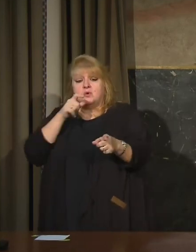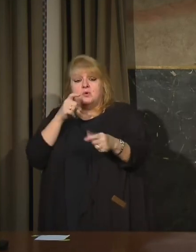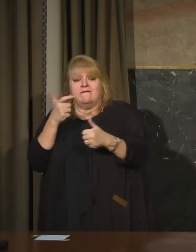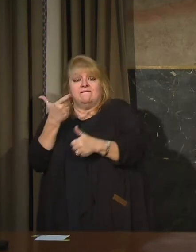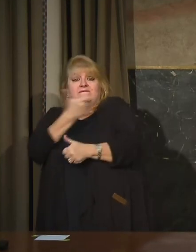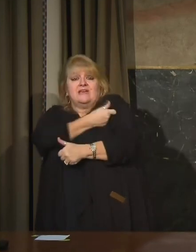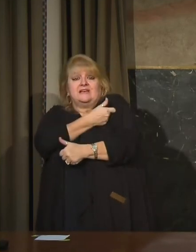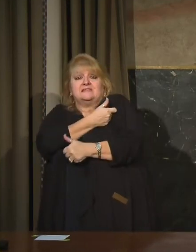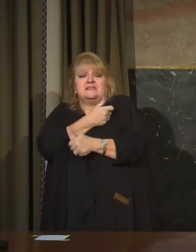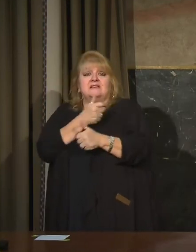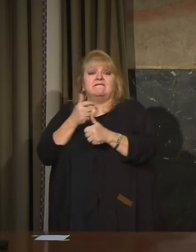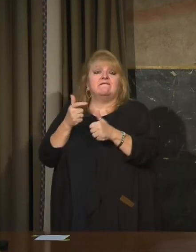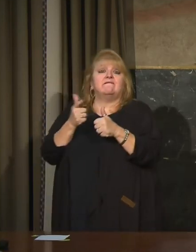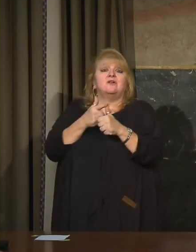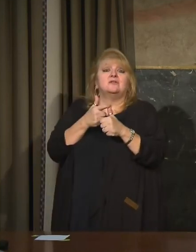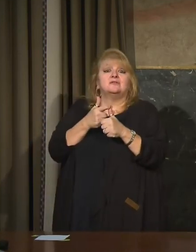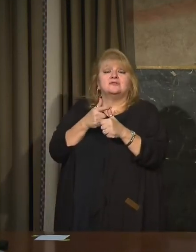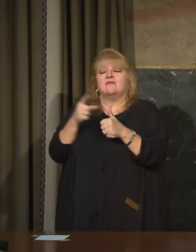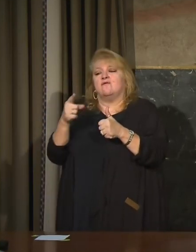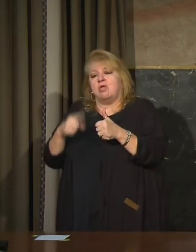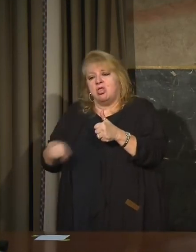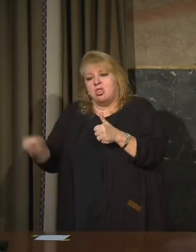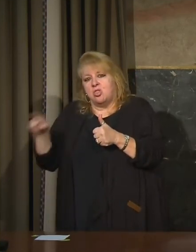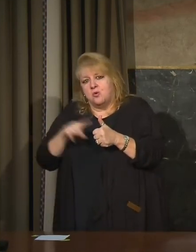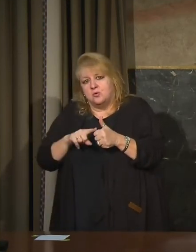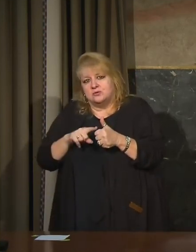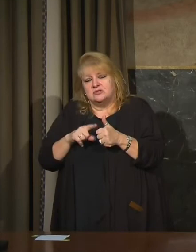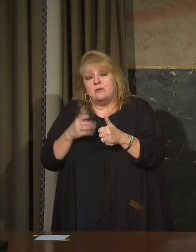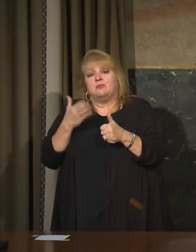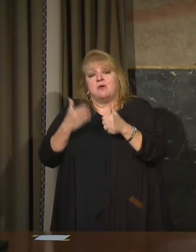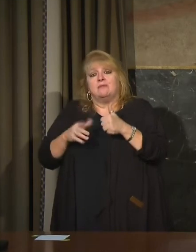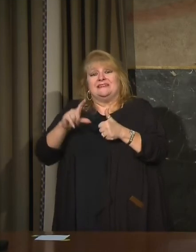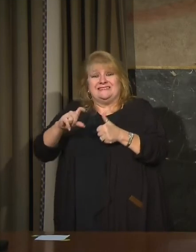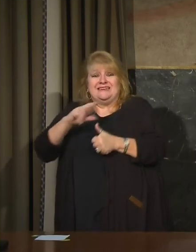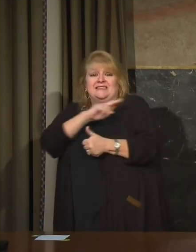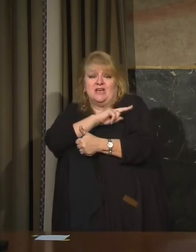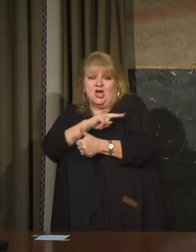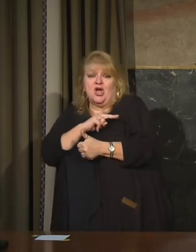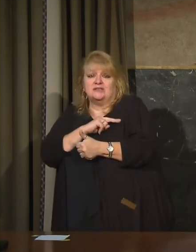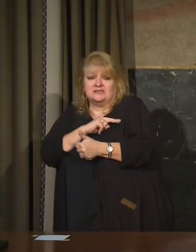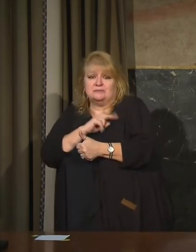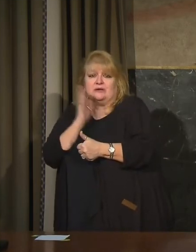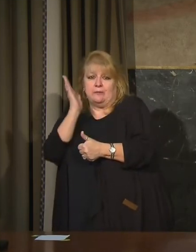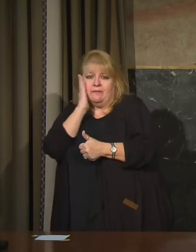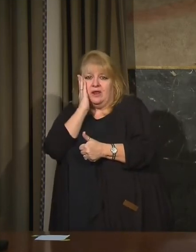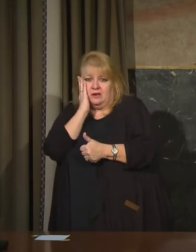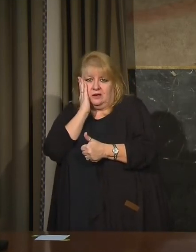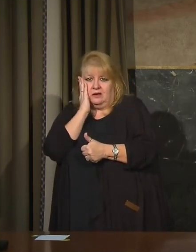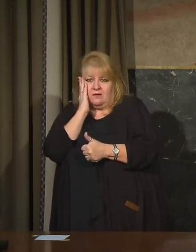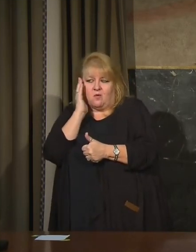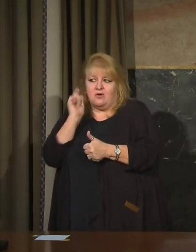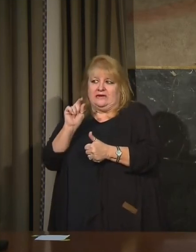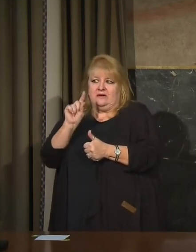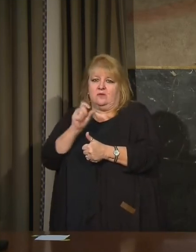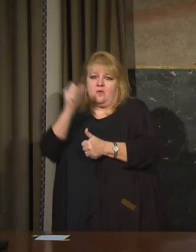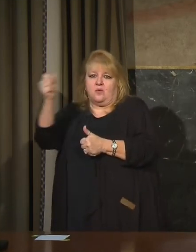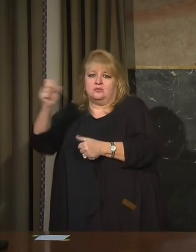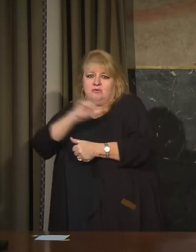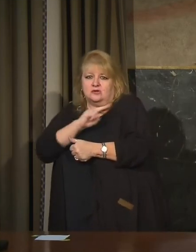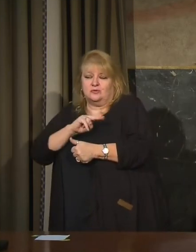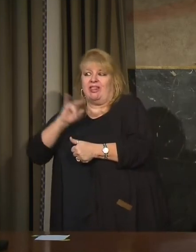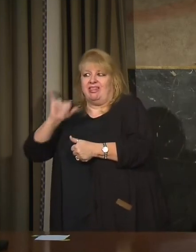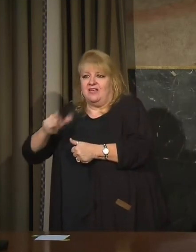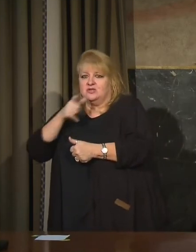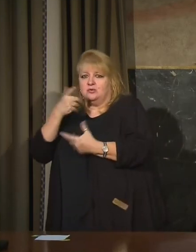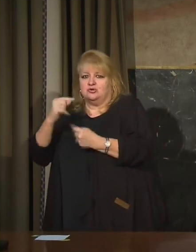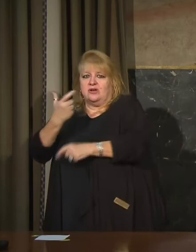process are those who are most likely to need a hospital bed if they contract the disease, and those are also the people most